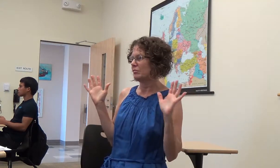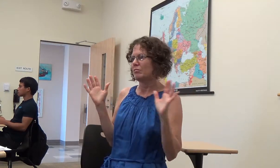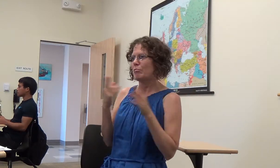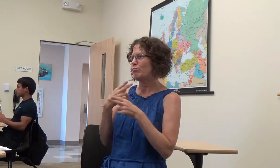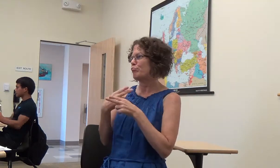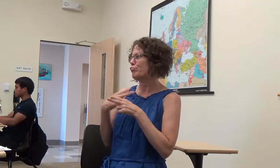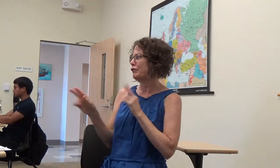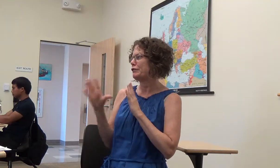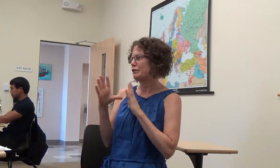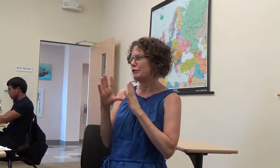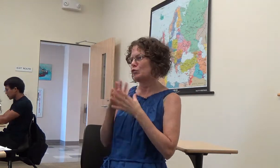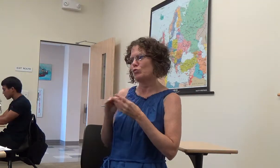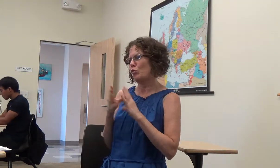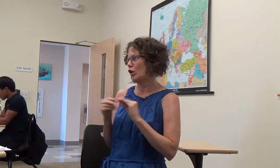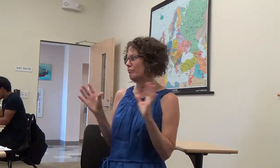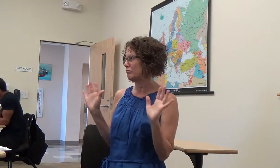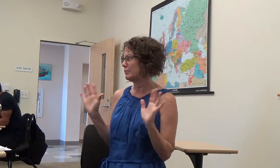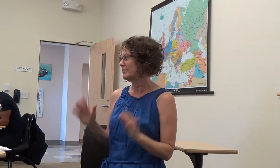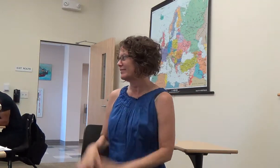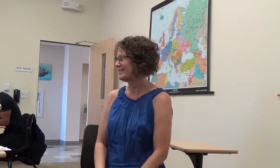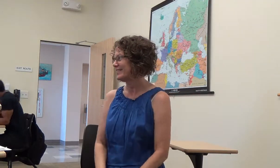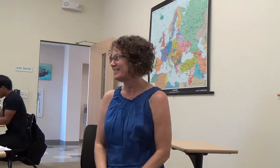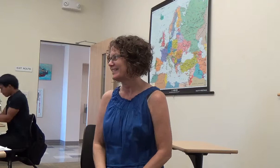story. Write down details.